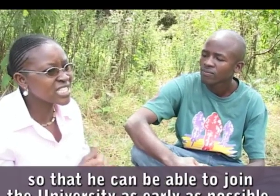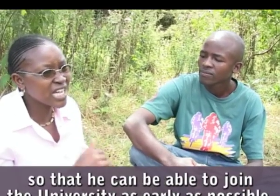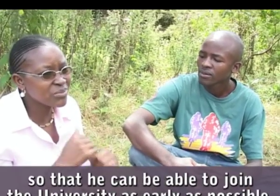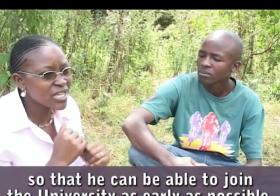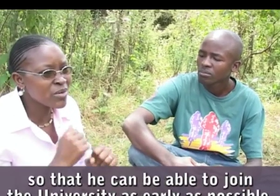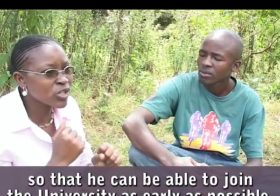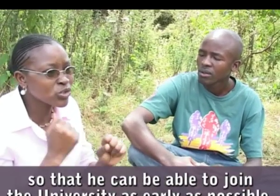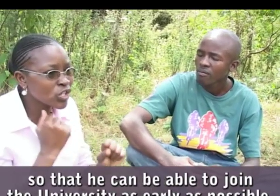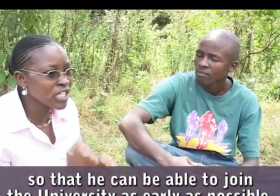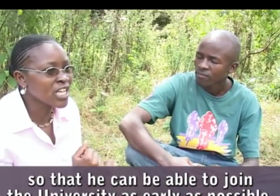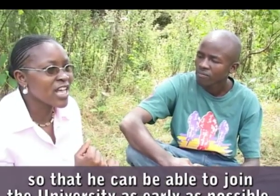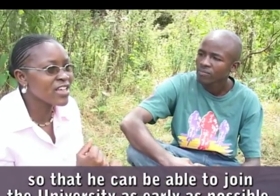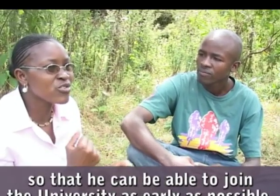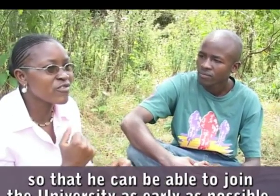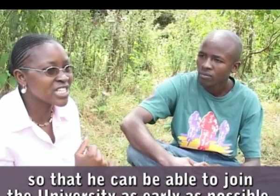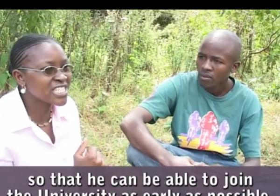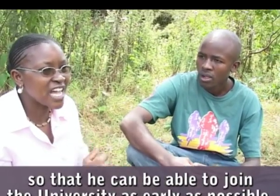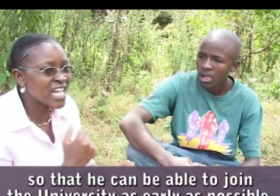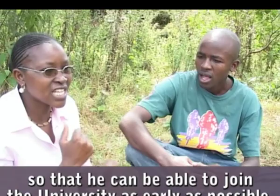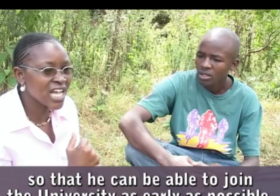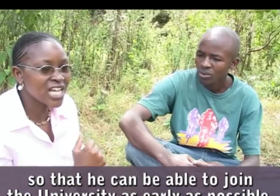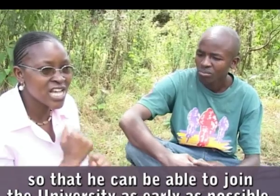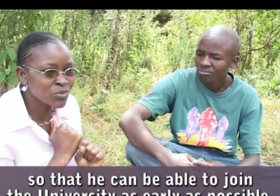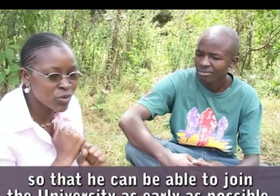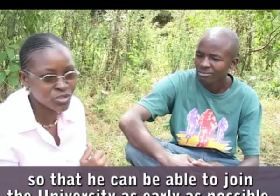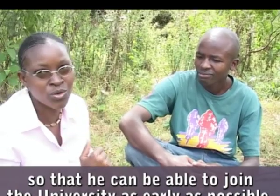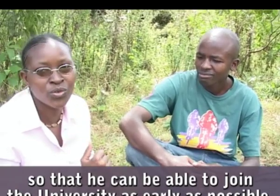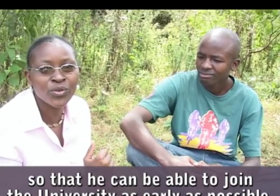university so that he can be able to join the university as early as possible.